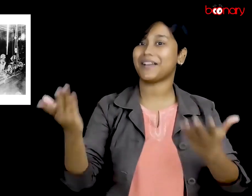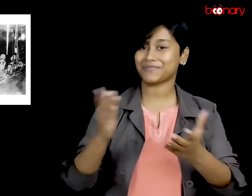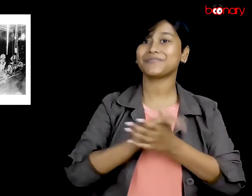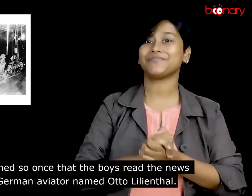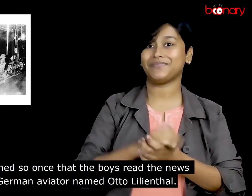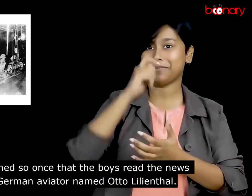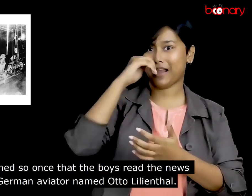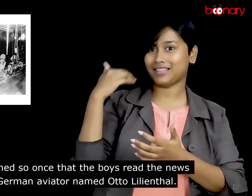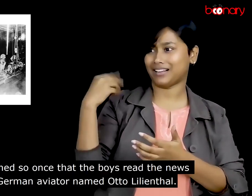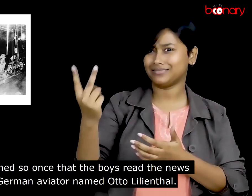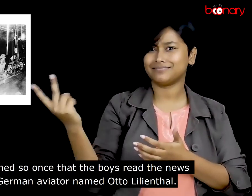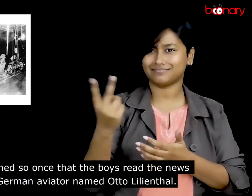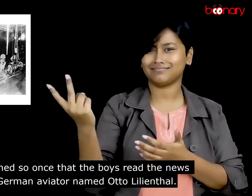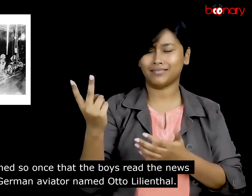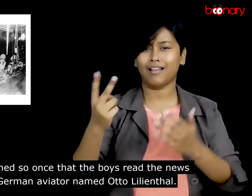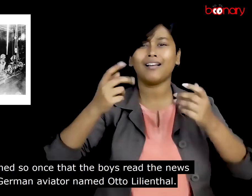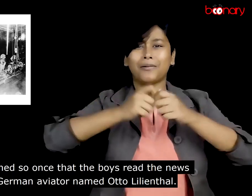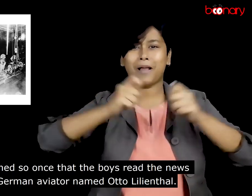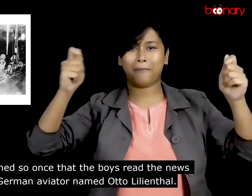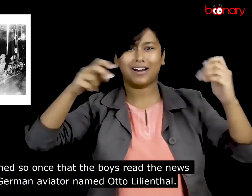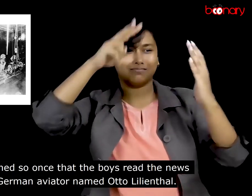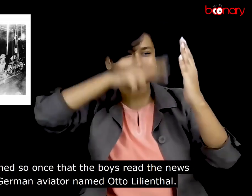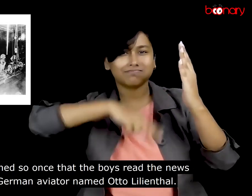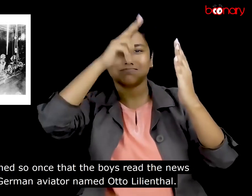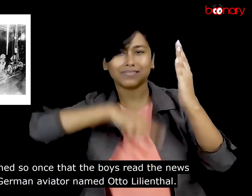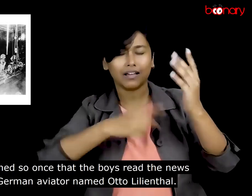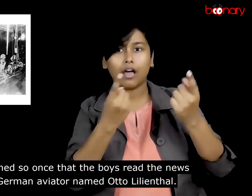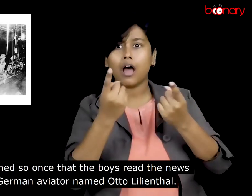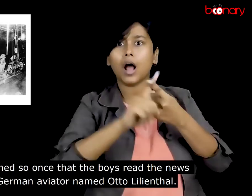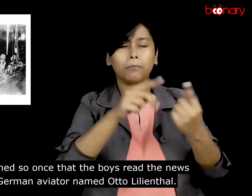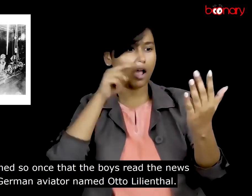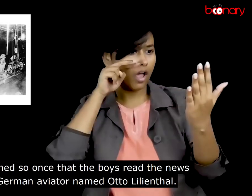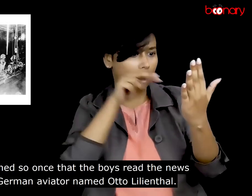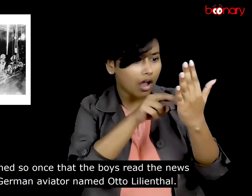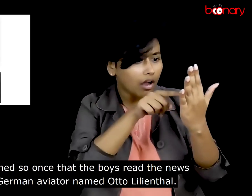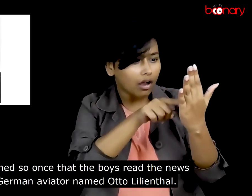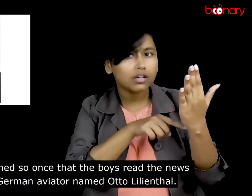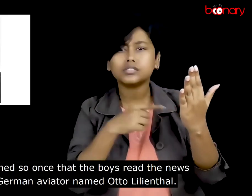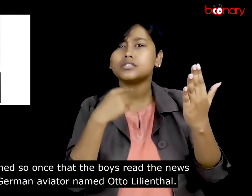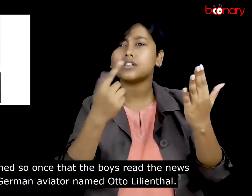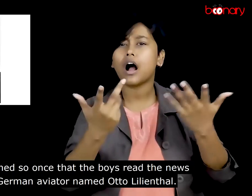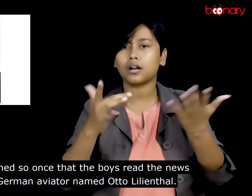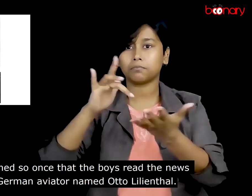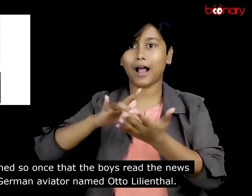It happened so once that the boys read the news of a German aviator